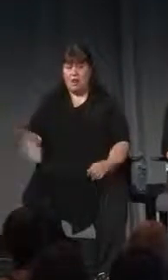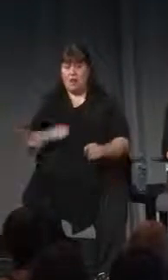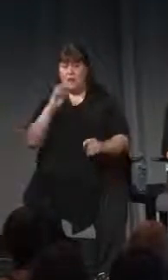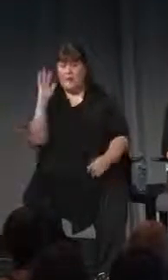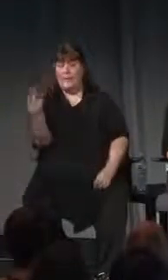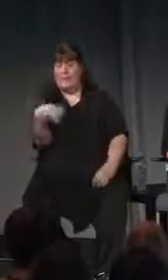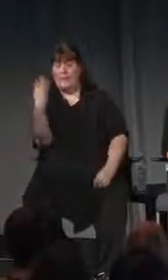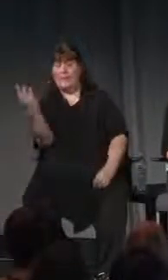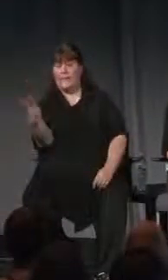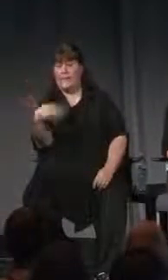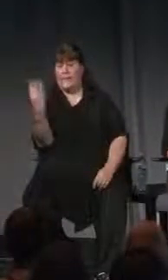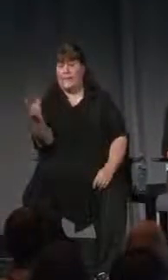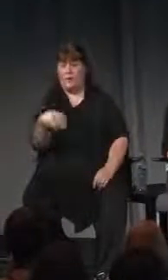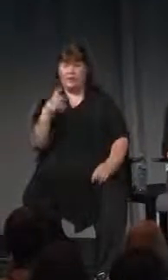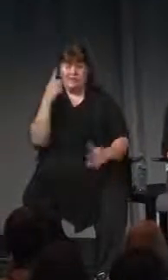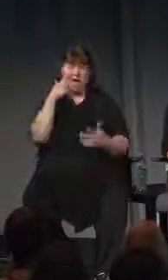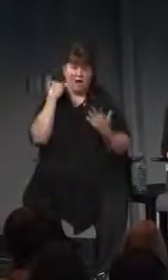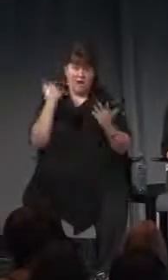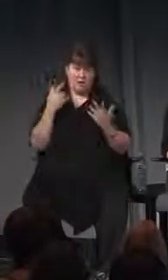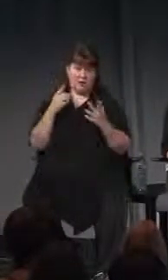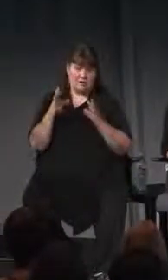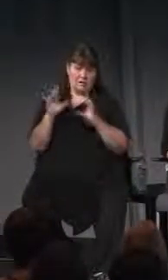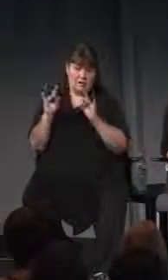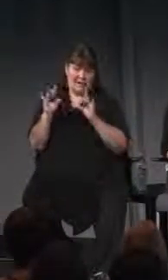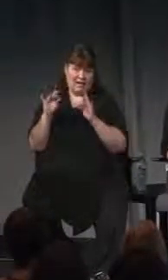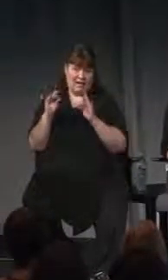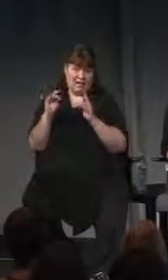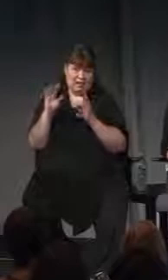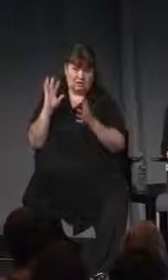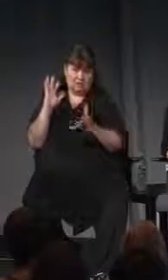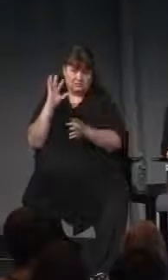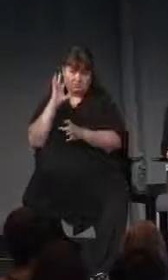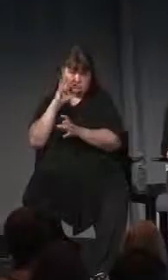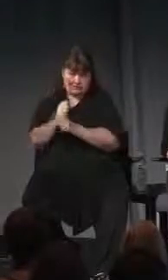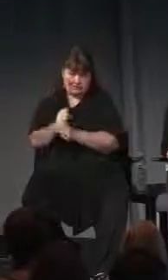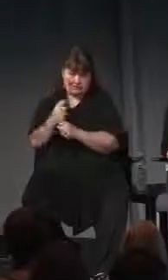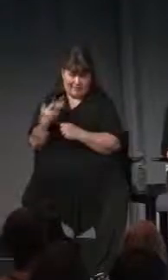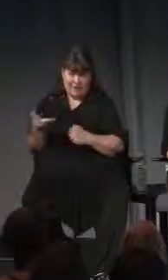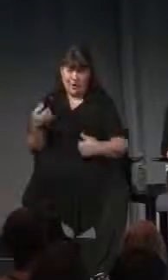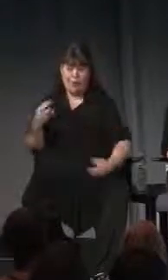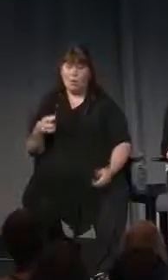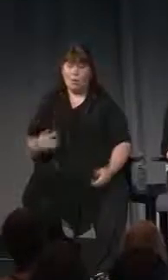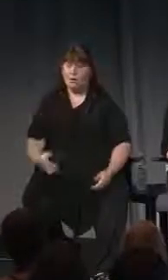subtle fluid or like some kind of magnetic attractive thing. And